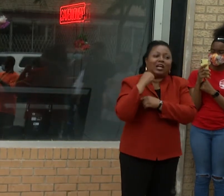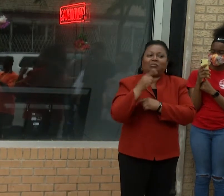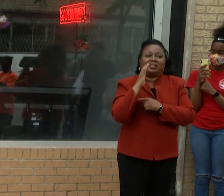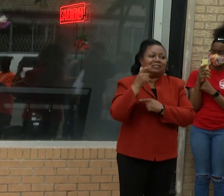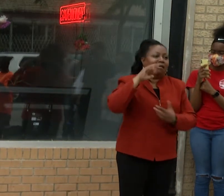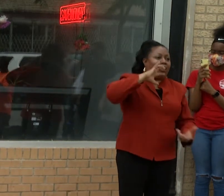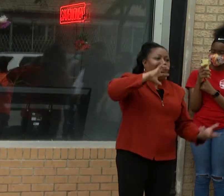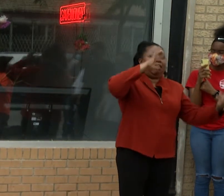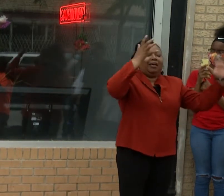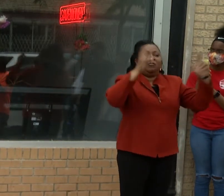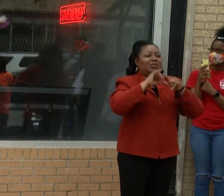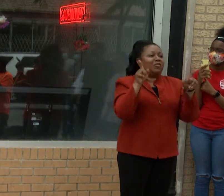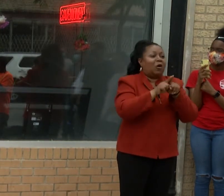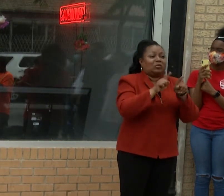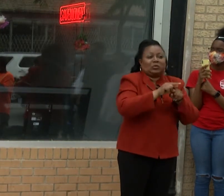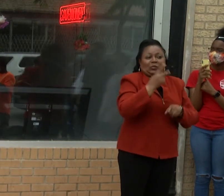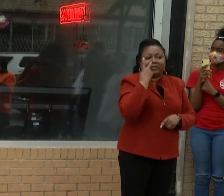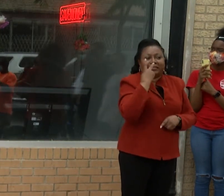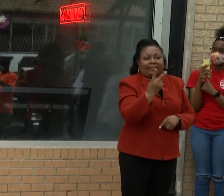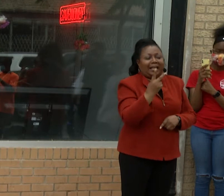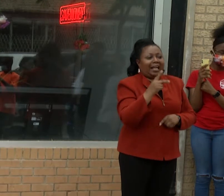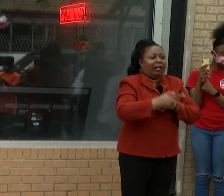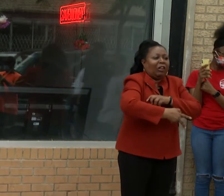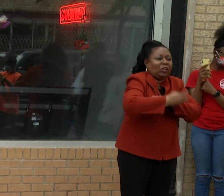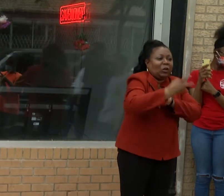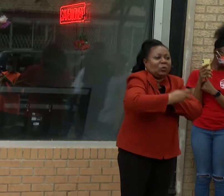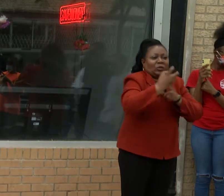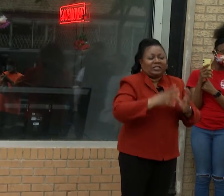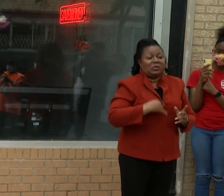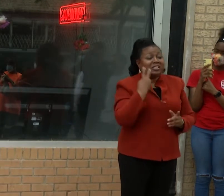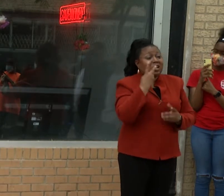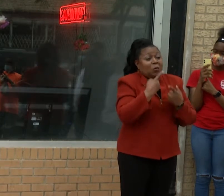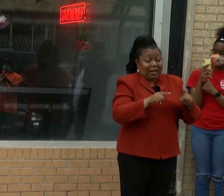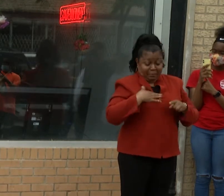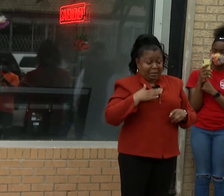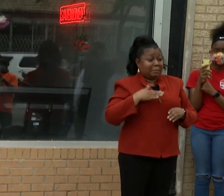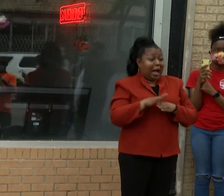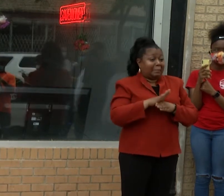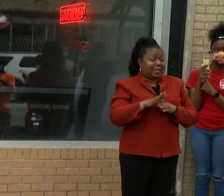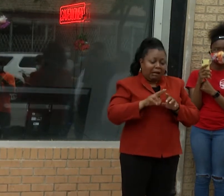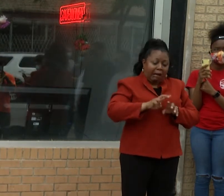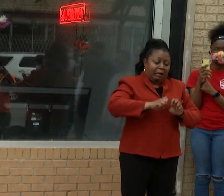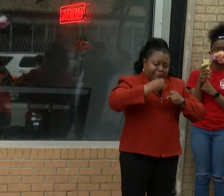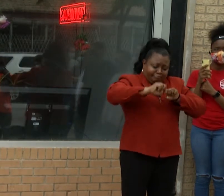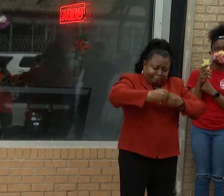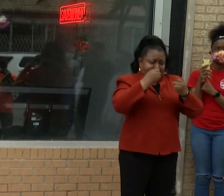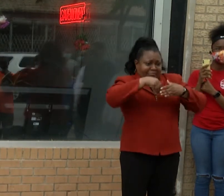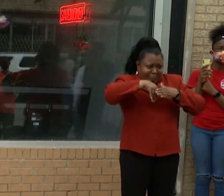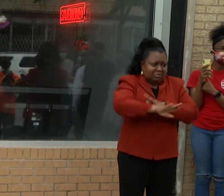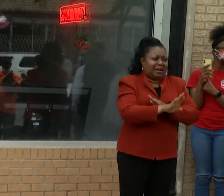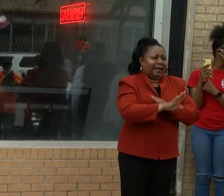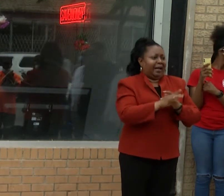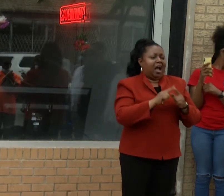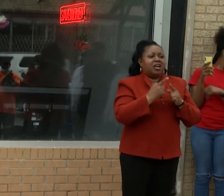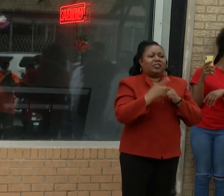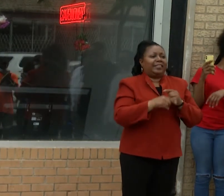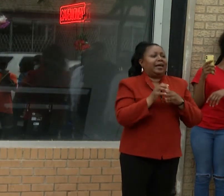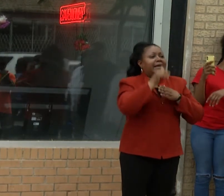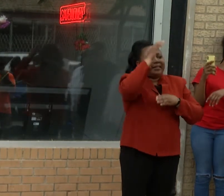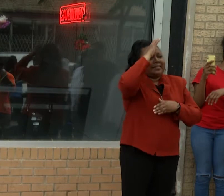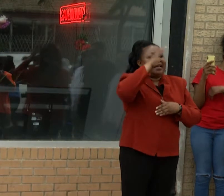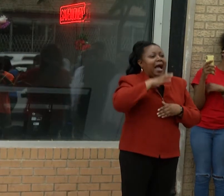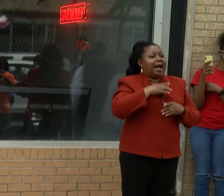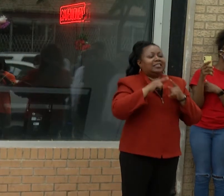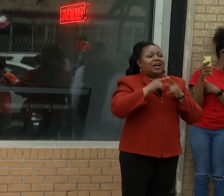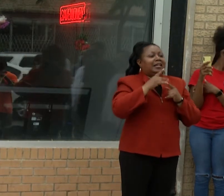civil disobedience, we've also seen looters, and we saw what happened in my business, burglary under the guise